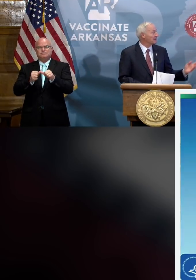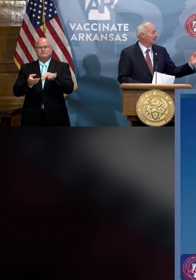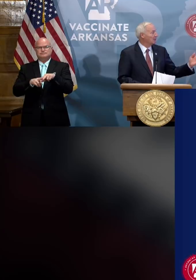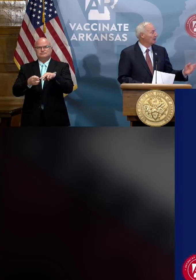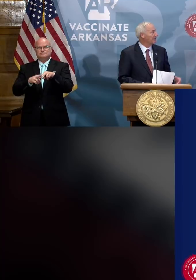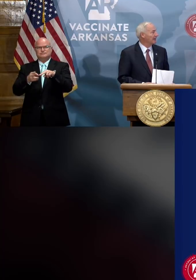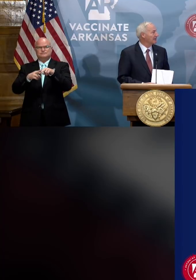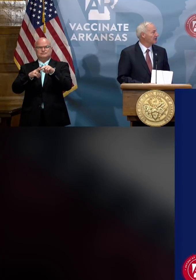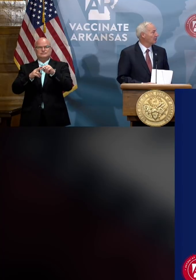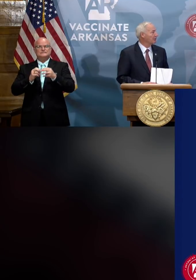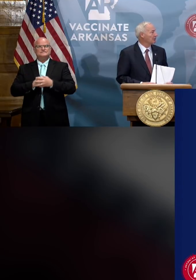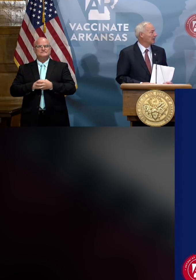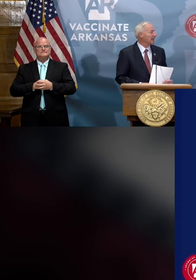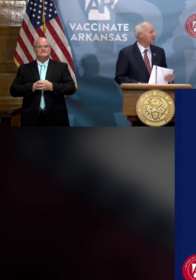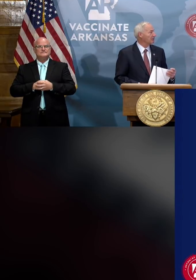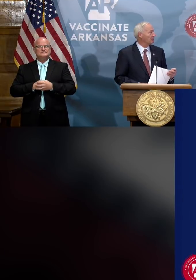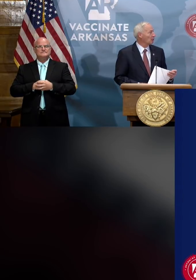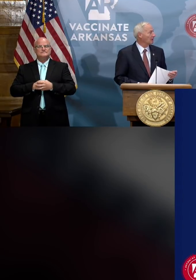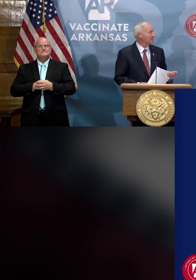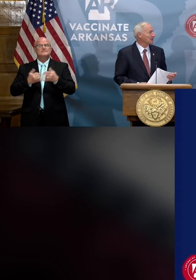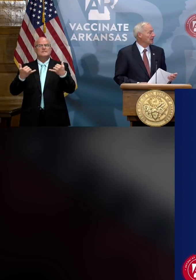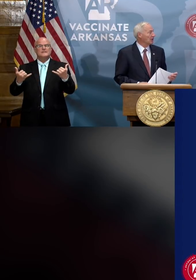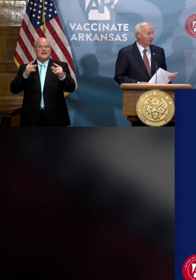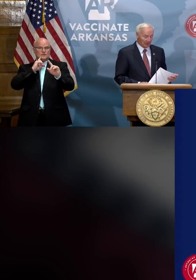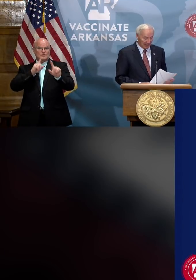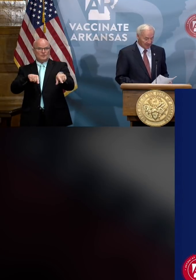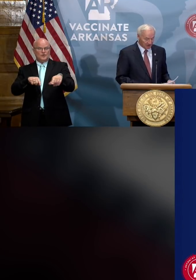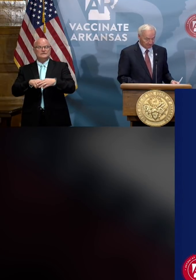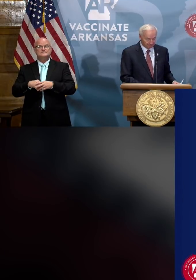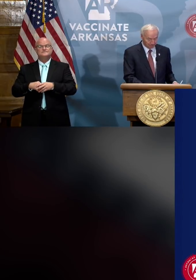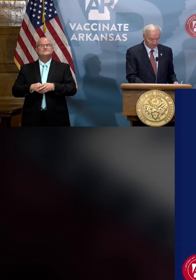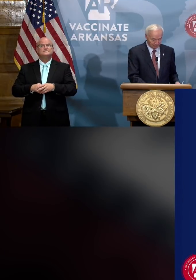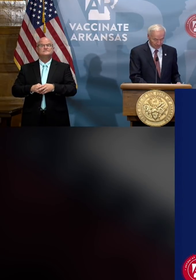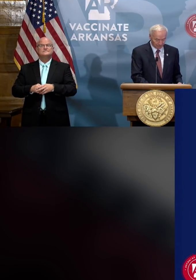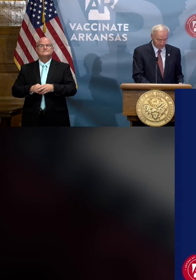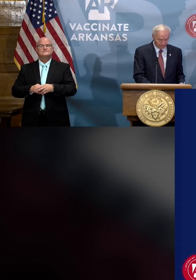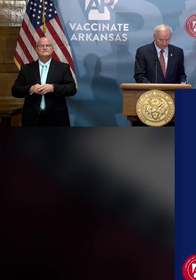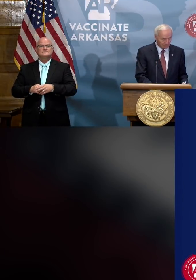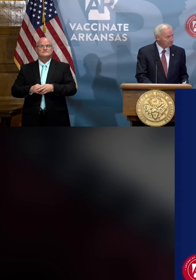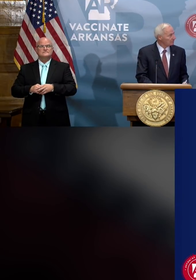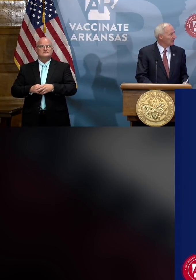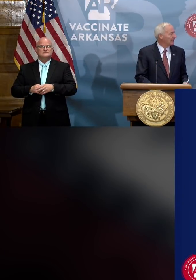grow. With that, let's go through our case report. Over the last